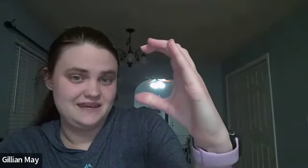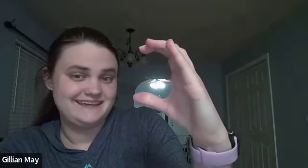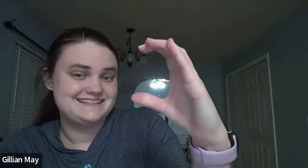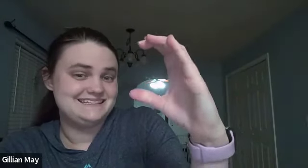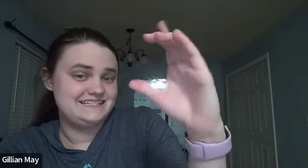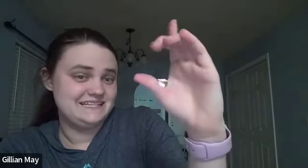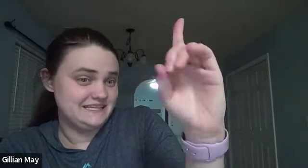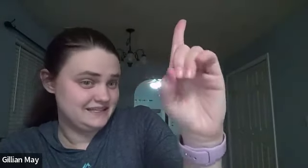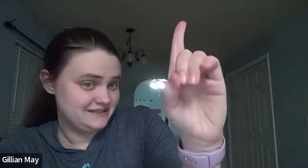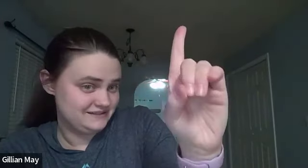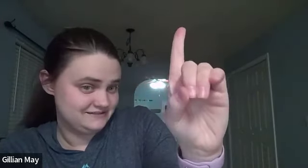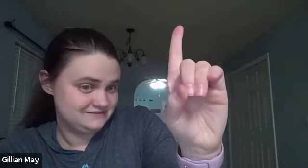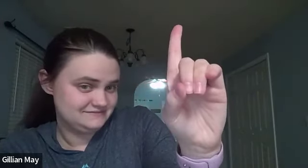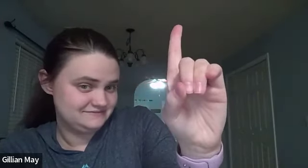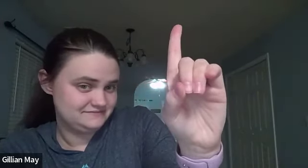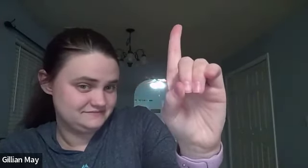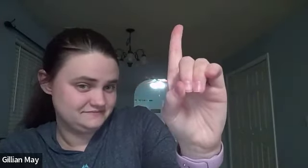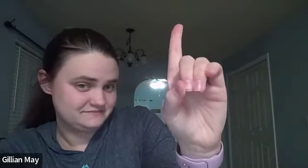Then D.